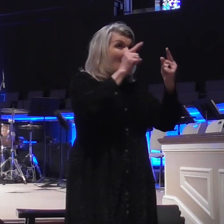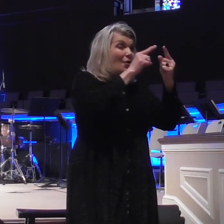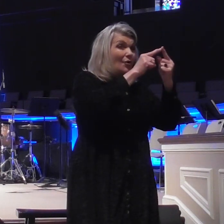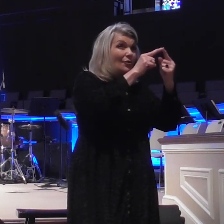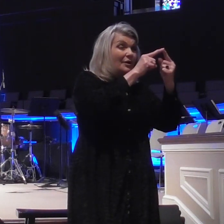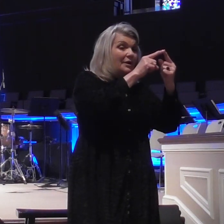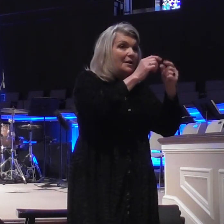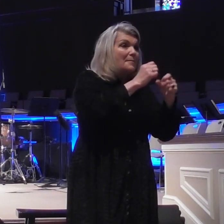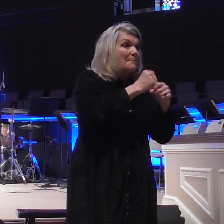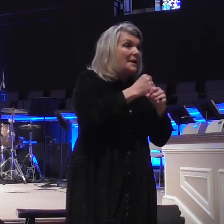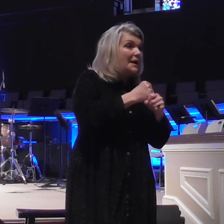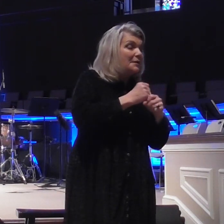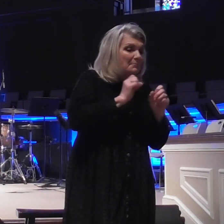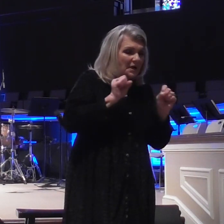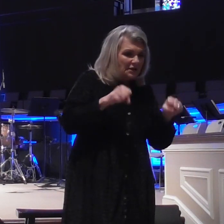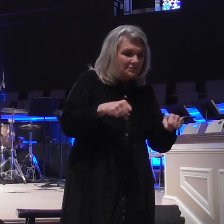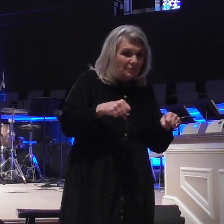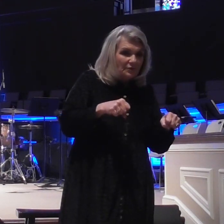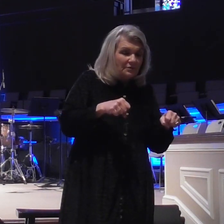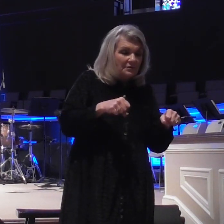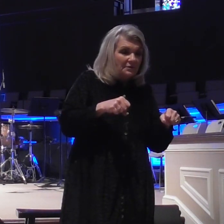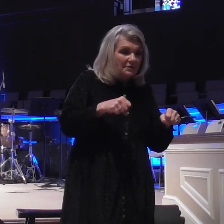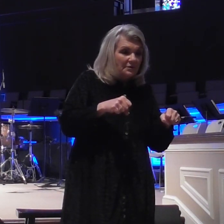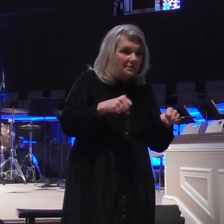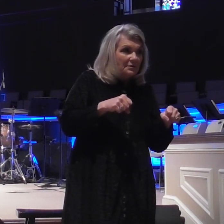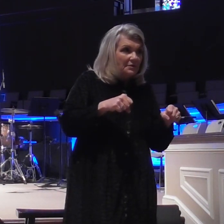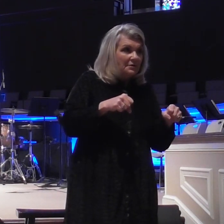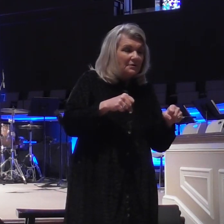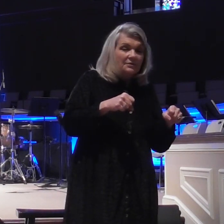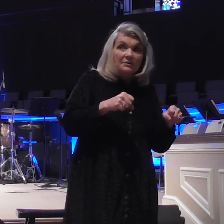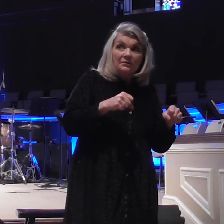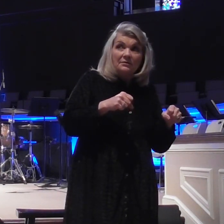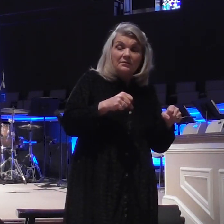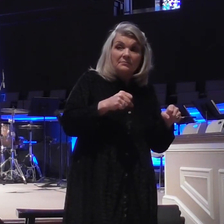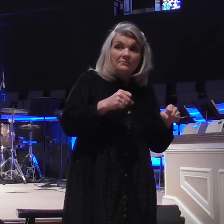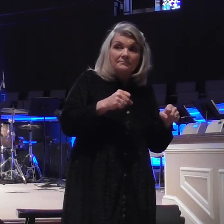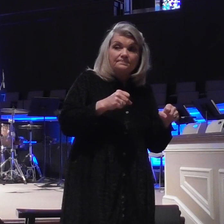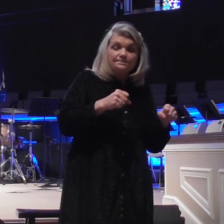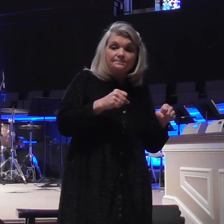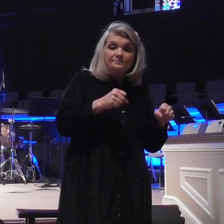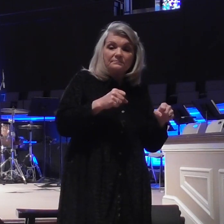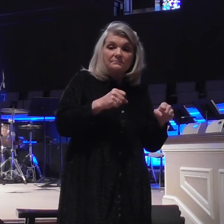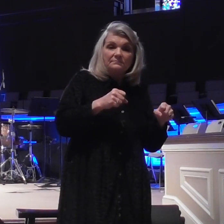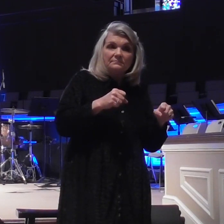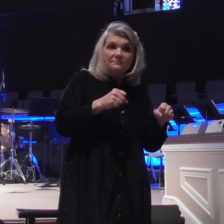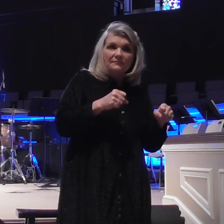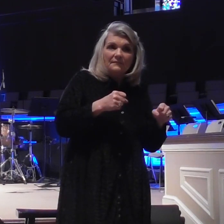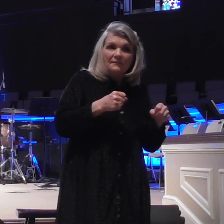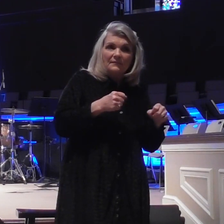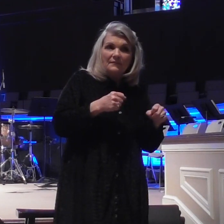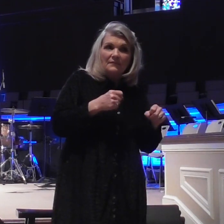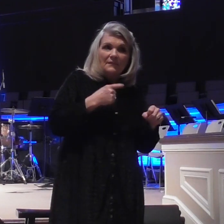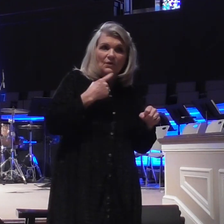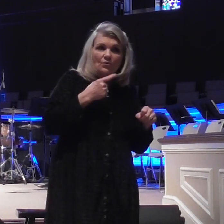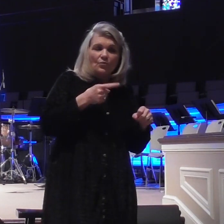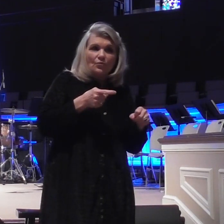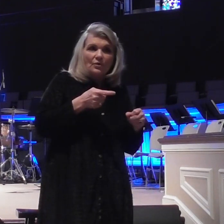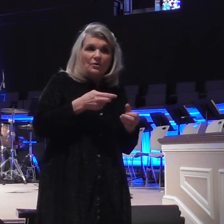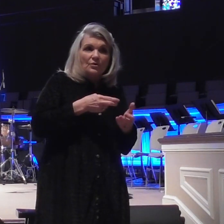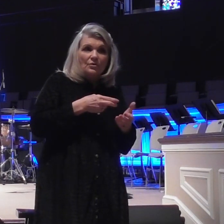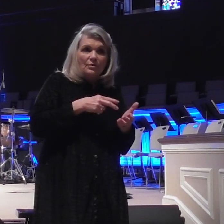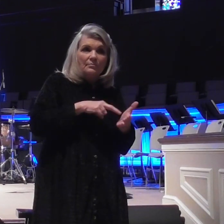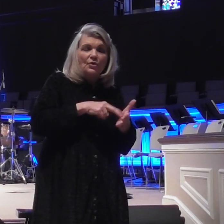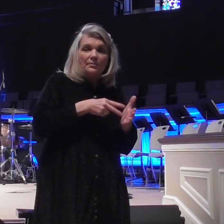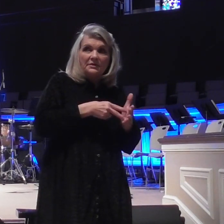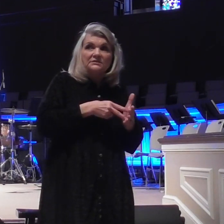and full and real in Christ alone. And so I've told you a lot of truth. Let me hit you with the grace that is the runway to